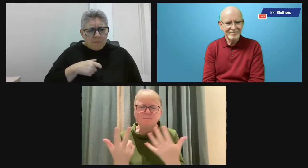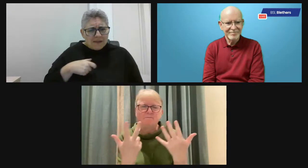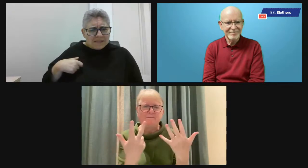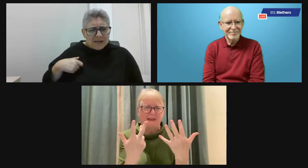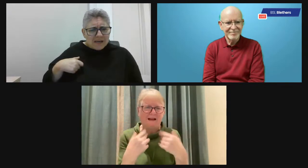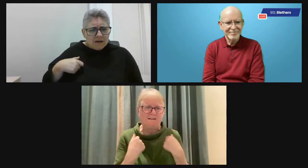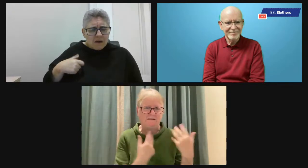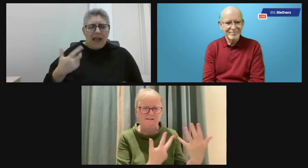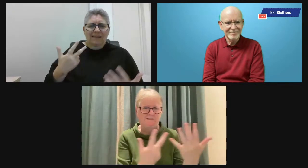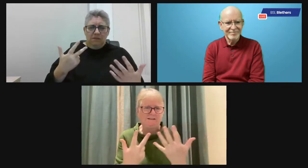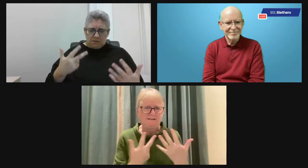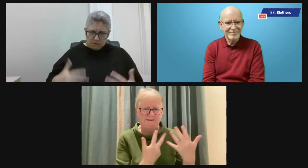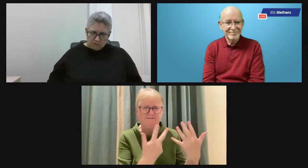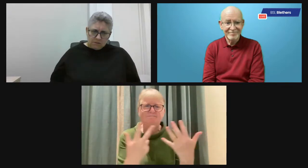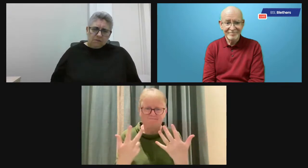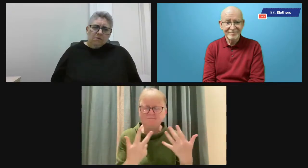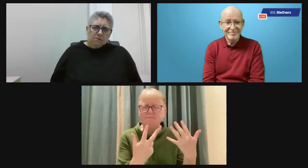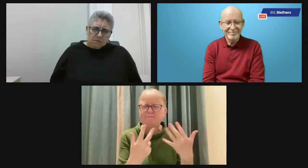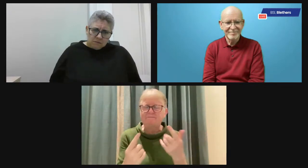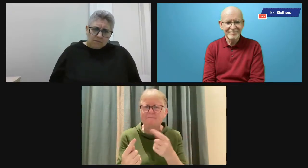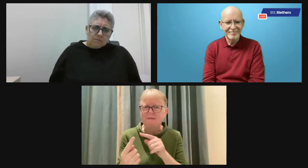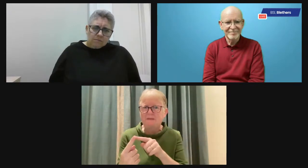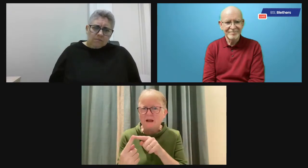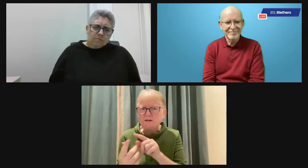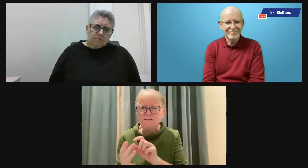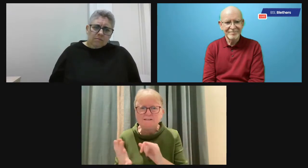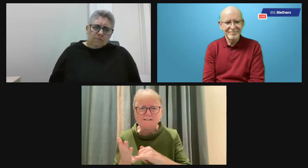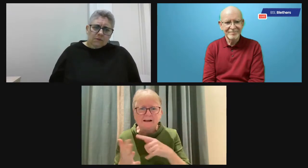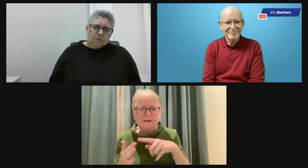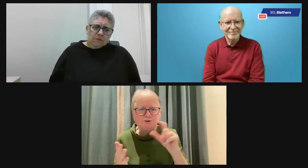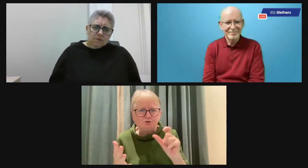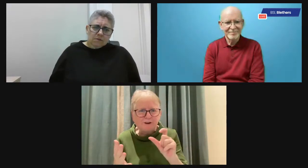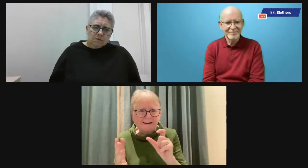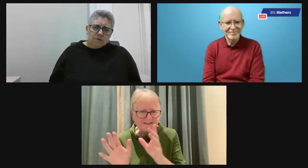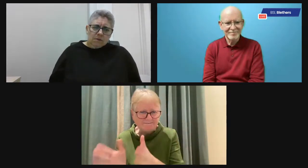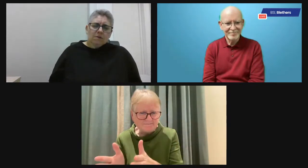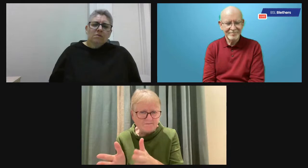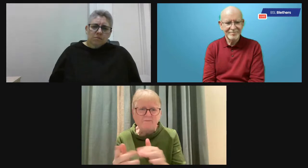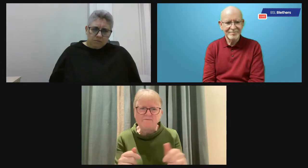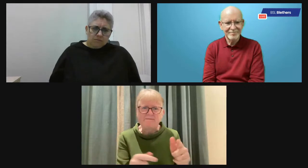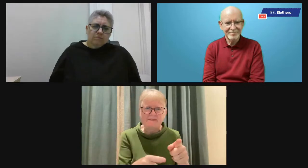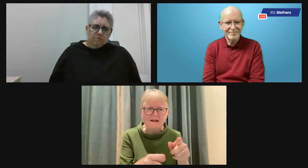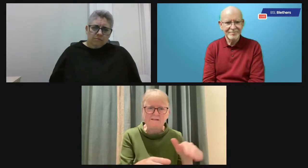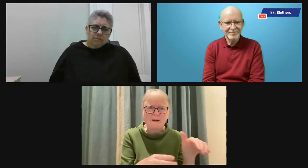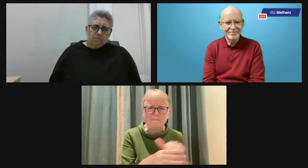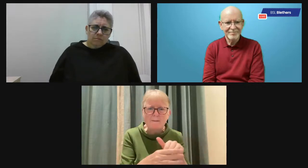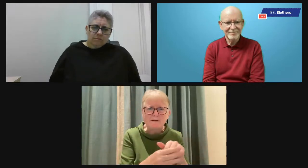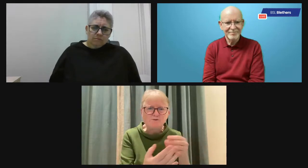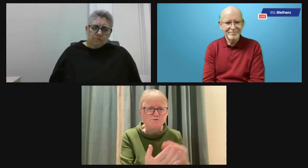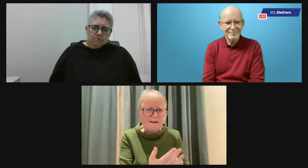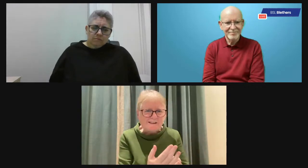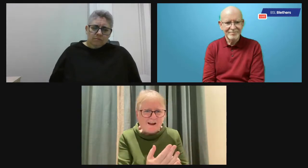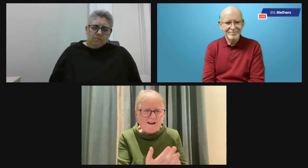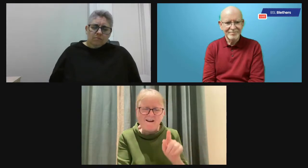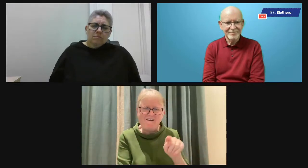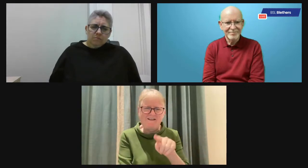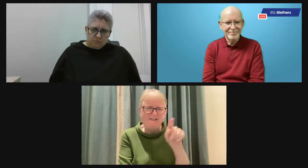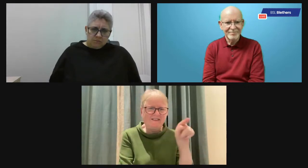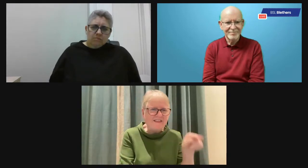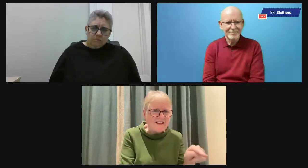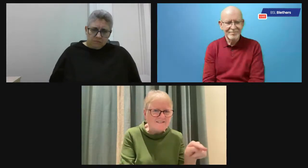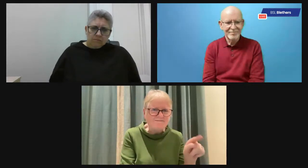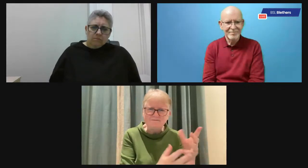to other members of How the many committee, like staff do you website have? development. Oh, Eight of us, committee. eight of us, yeah. So we have a secretary, we